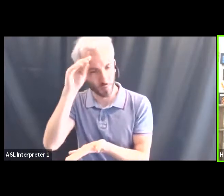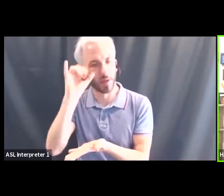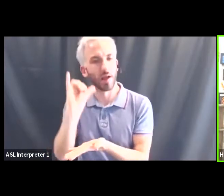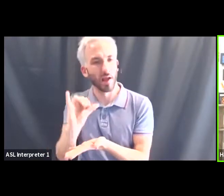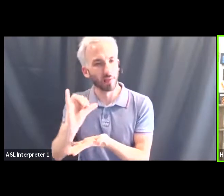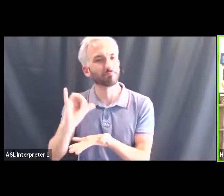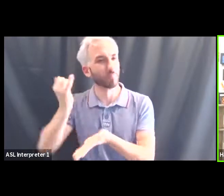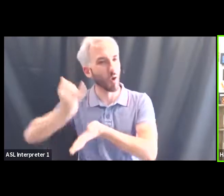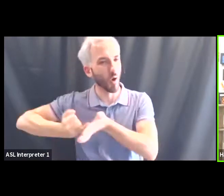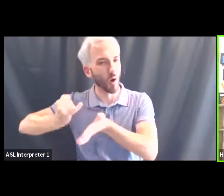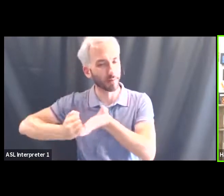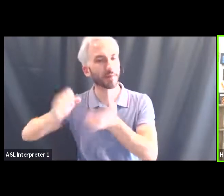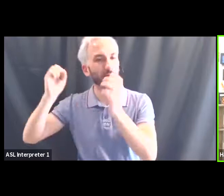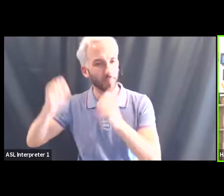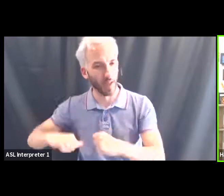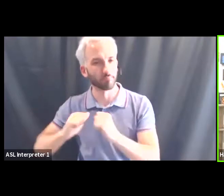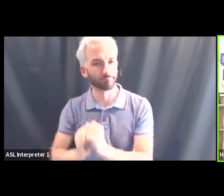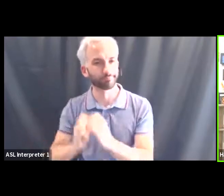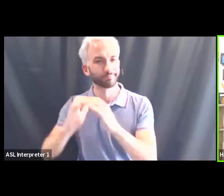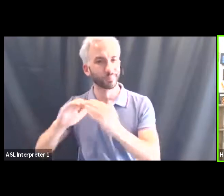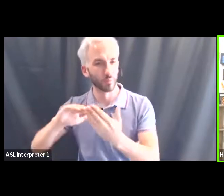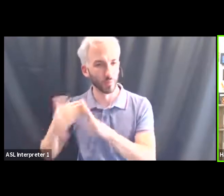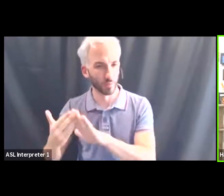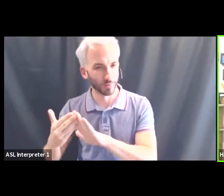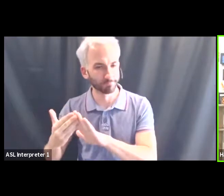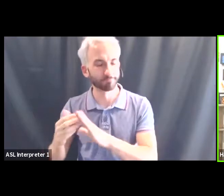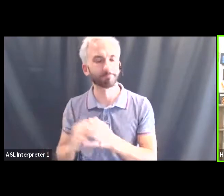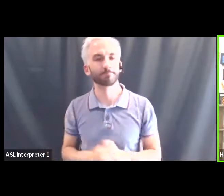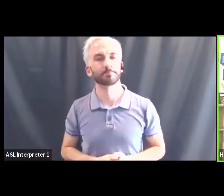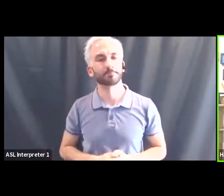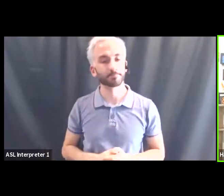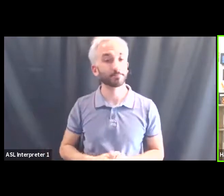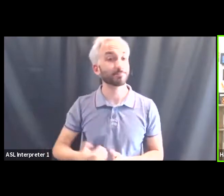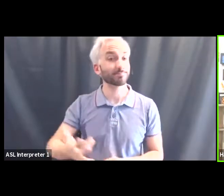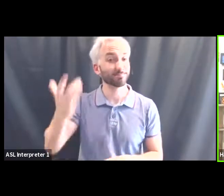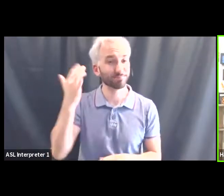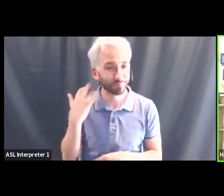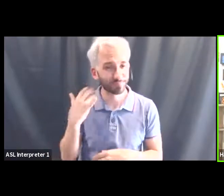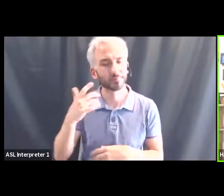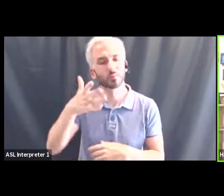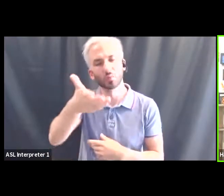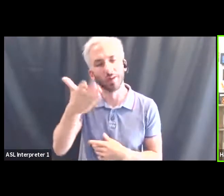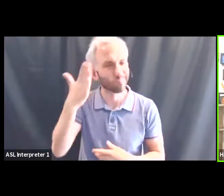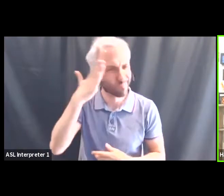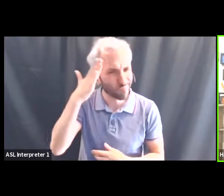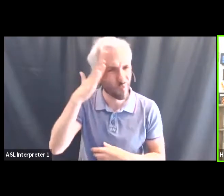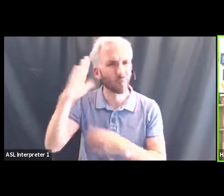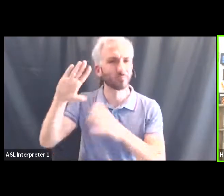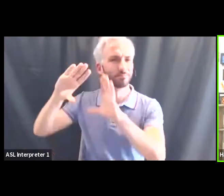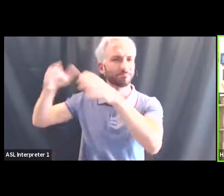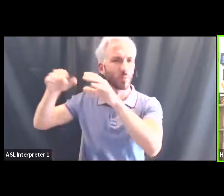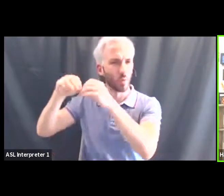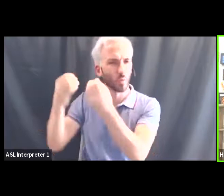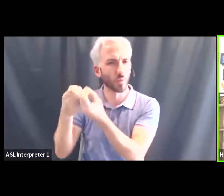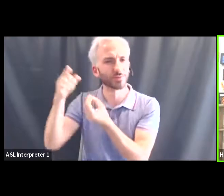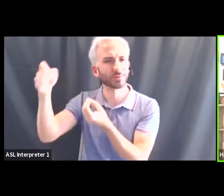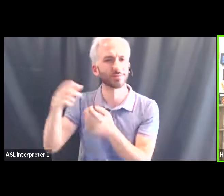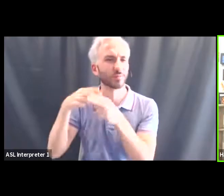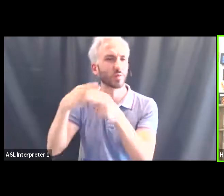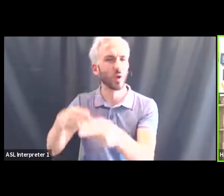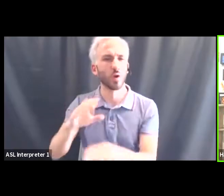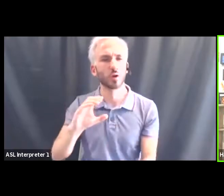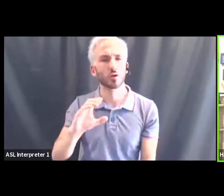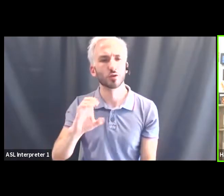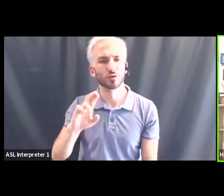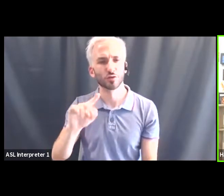it was when there's an organization called Certain Days, They do like advocacy work and